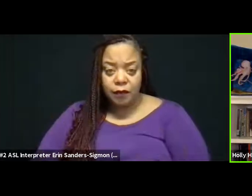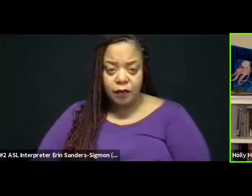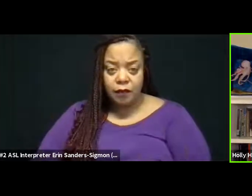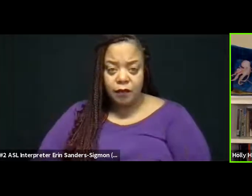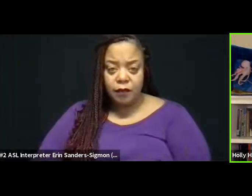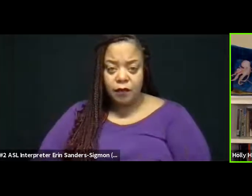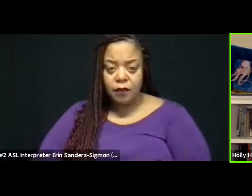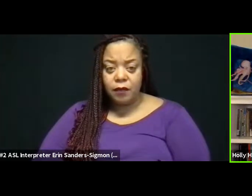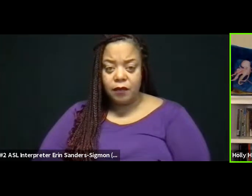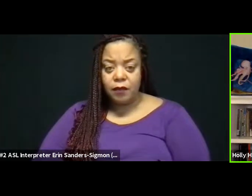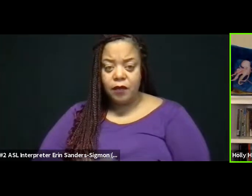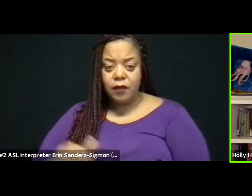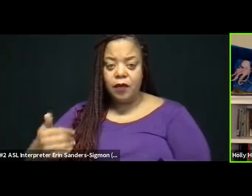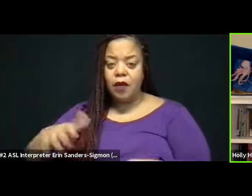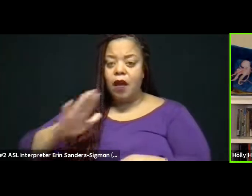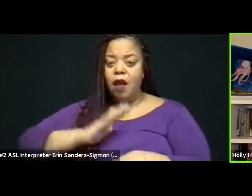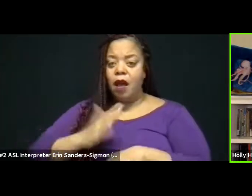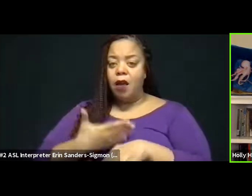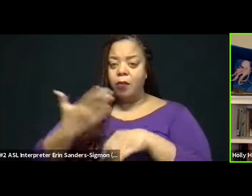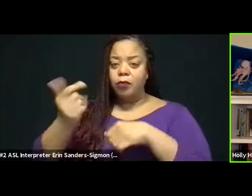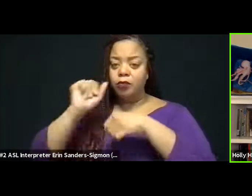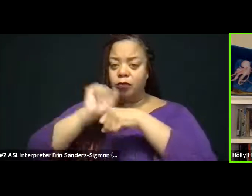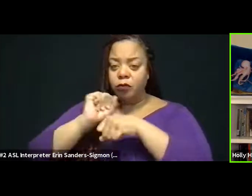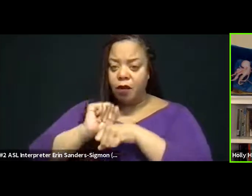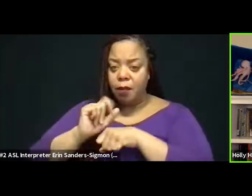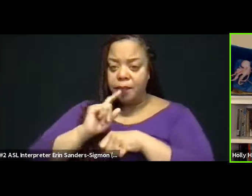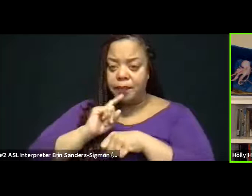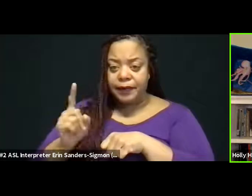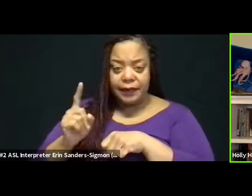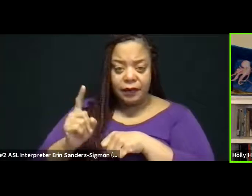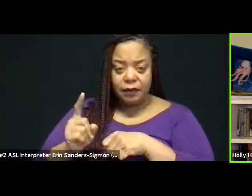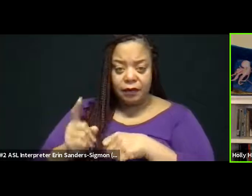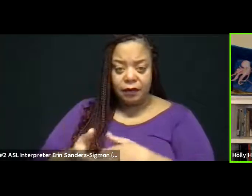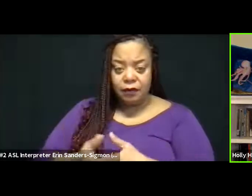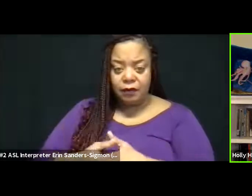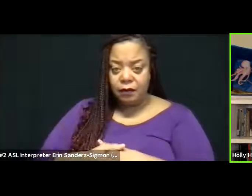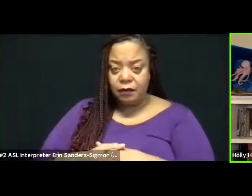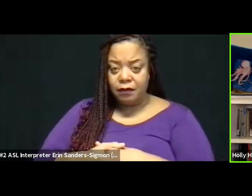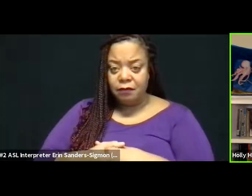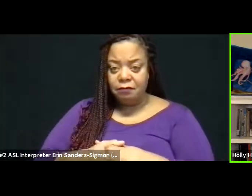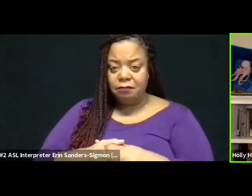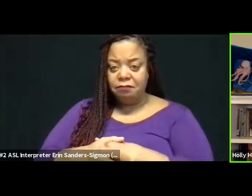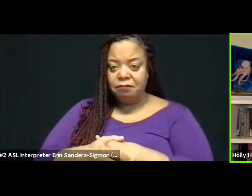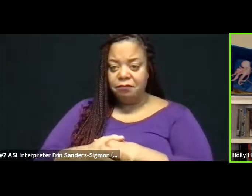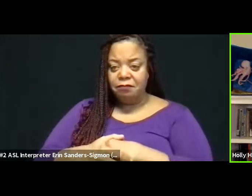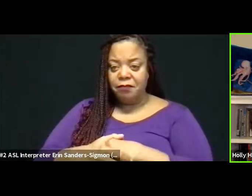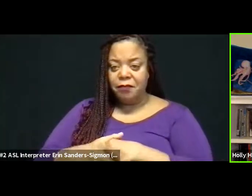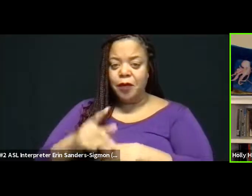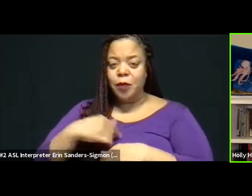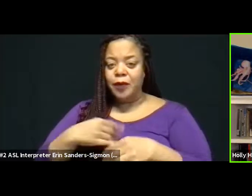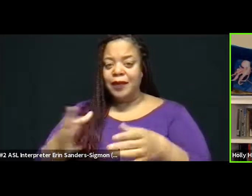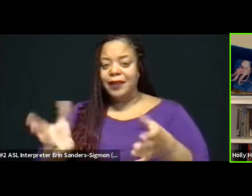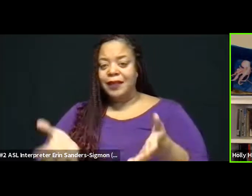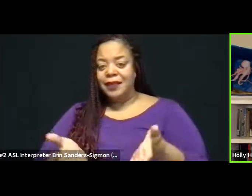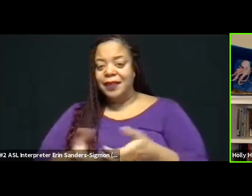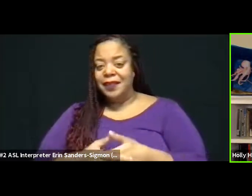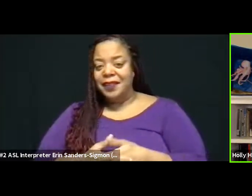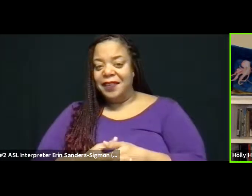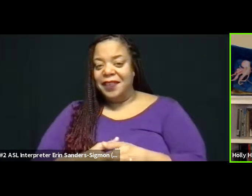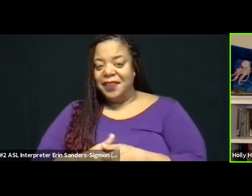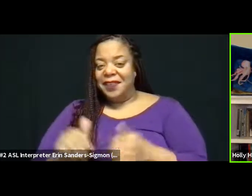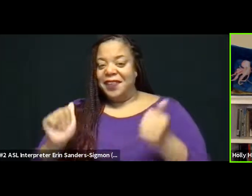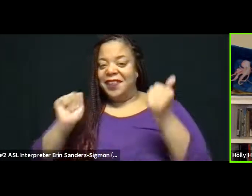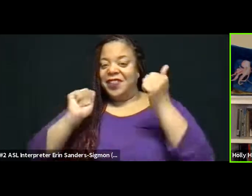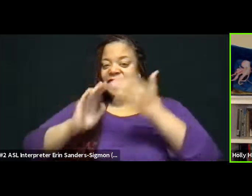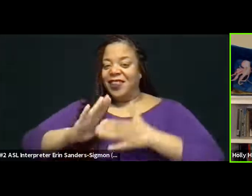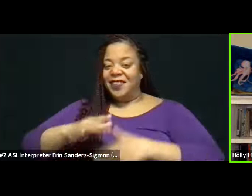that's inherently privileging our white students and families, fighting for language justice, even when we know that that's not easy or